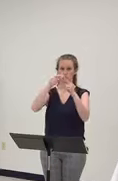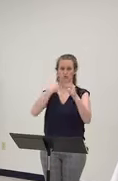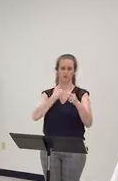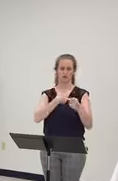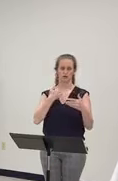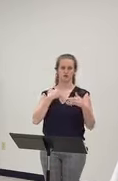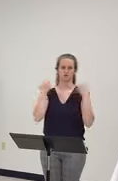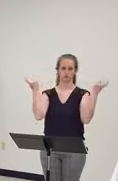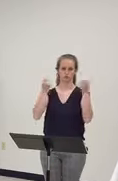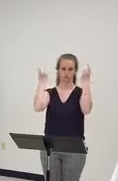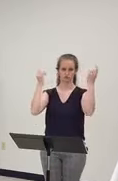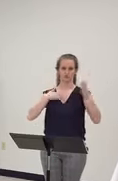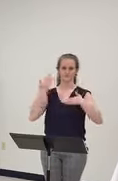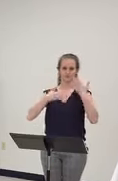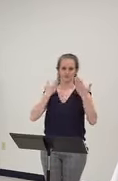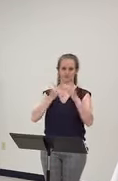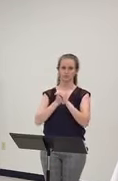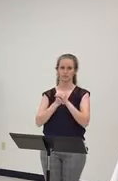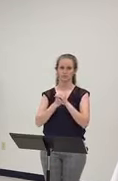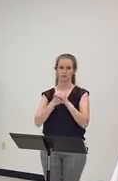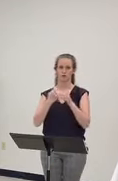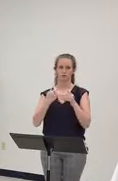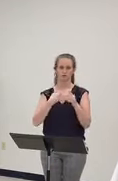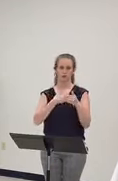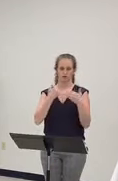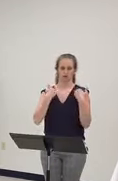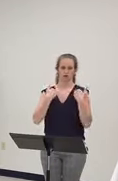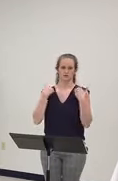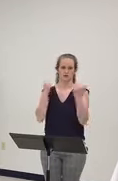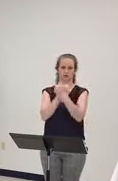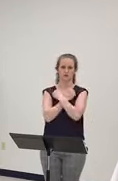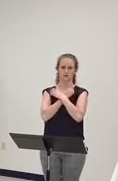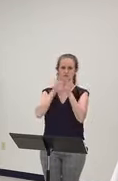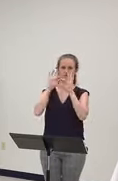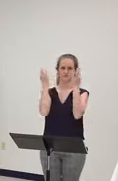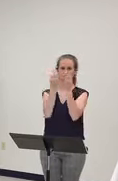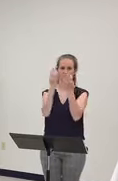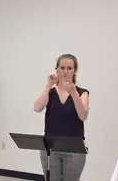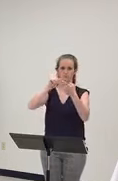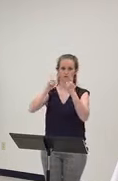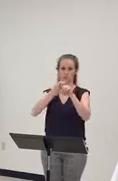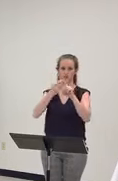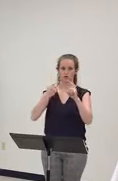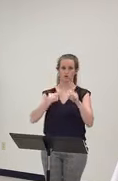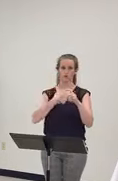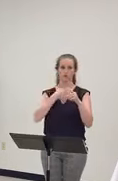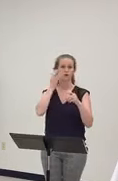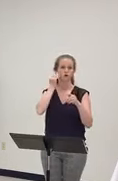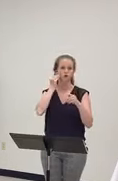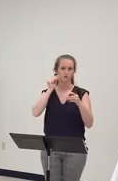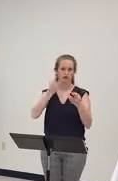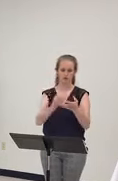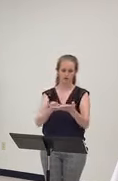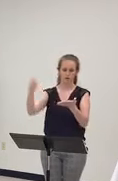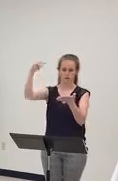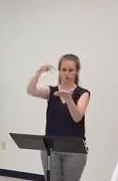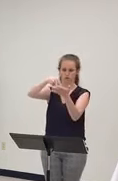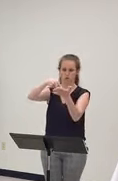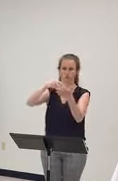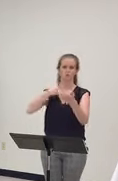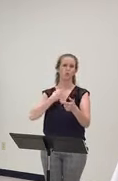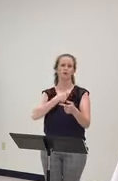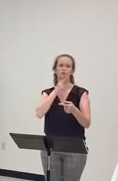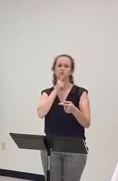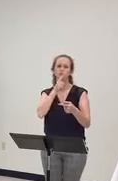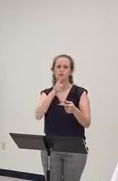have excitement and we have happiness, we have the love of family and friends, we are experiencing his resurrection. So we truly are